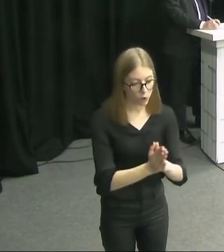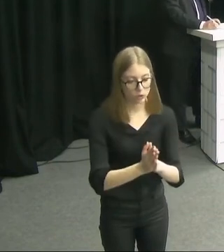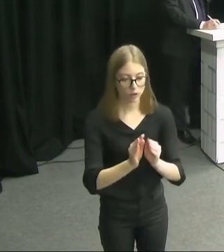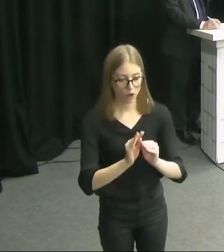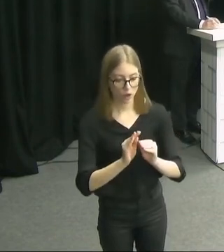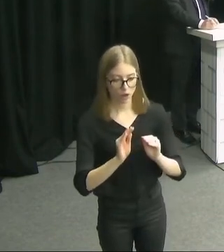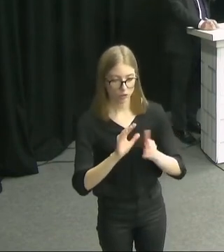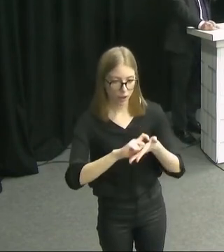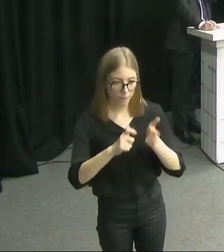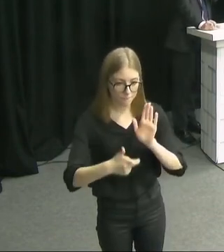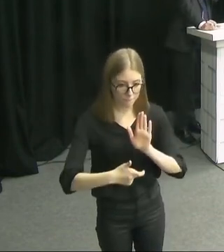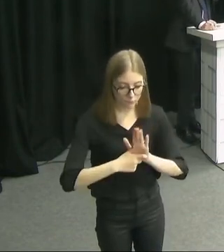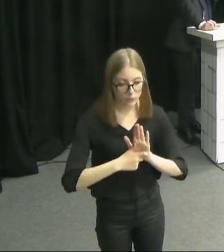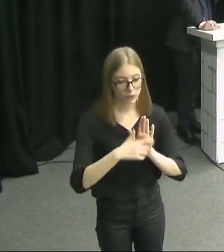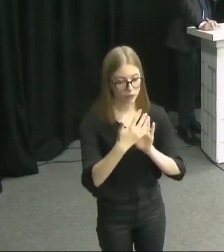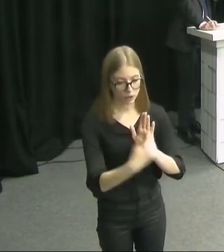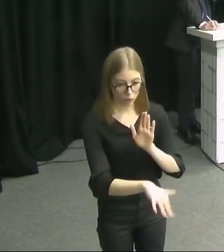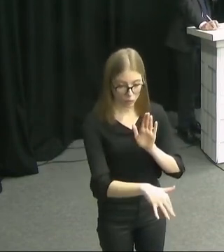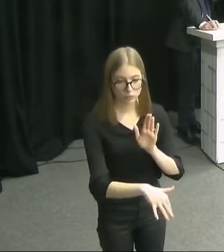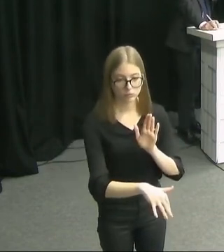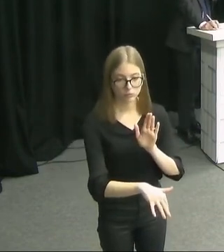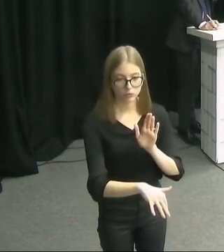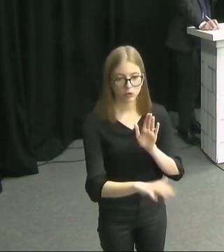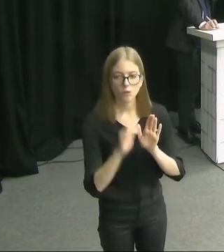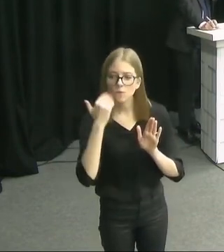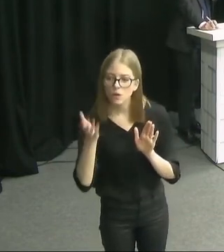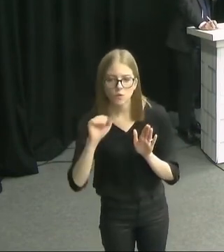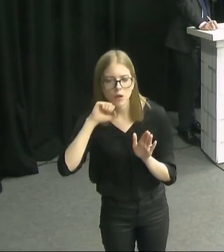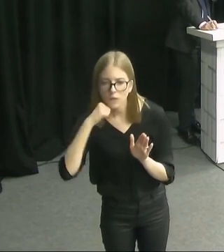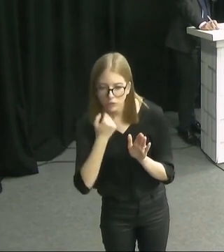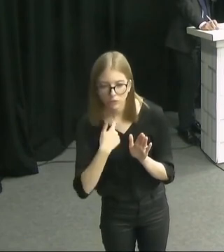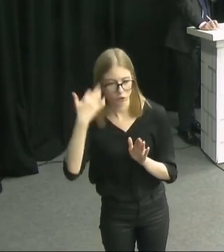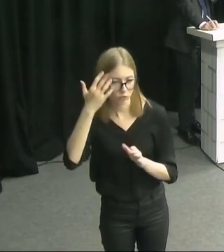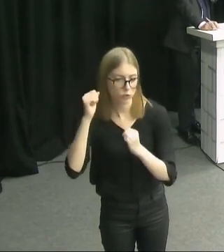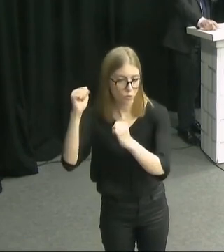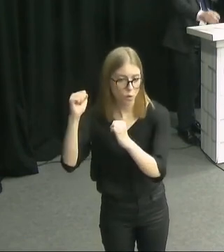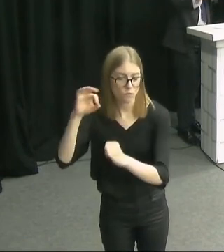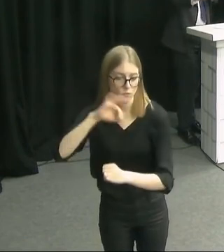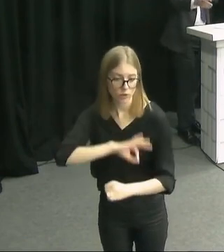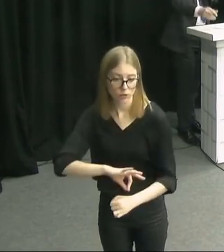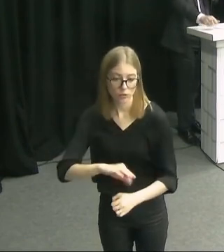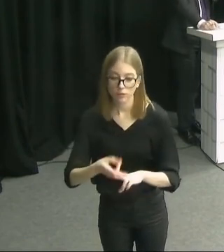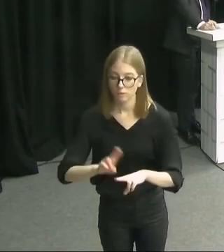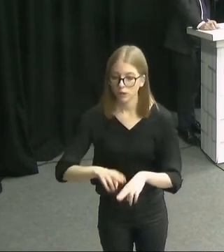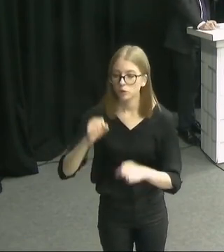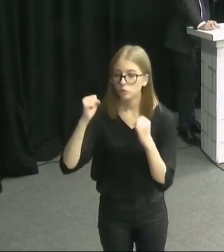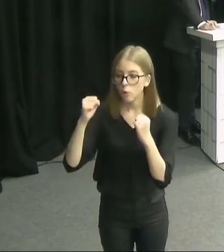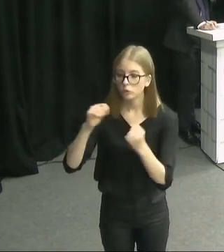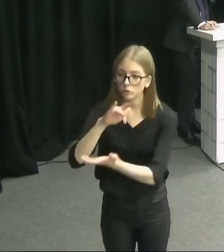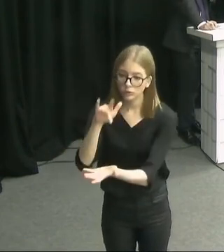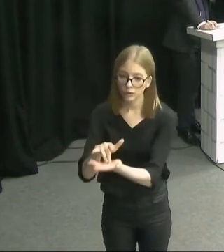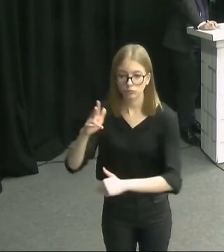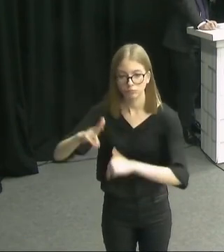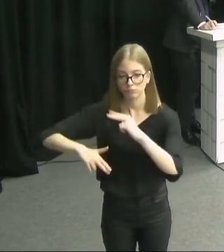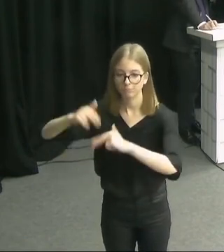After working in classrooms, in libraries, and so on, exercise is important. So